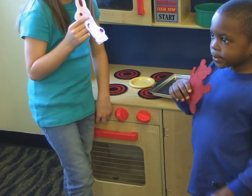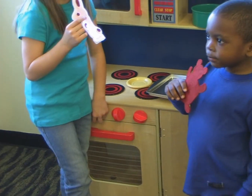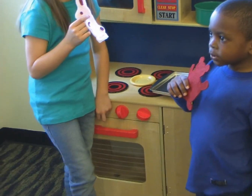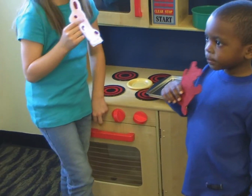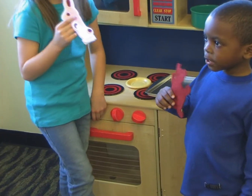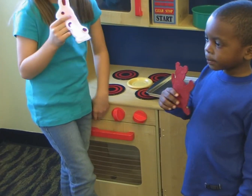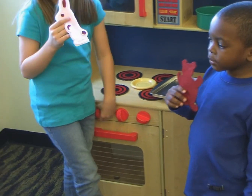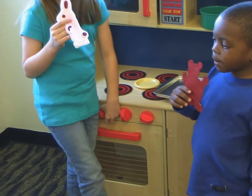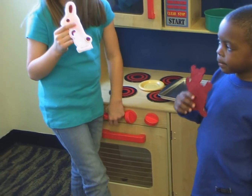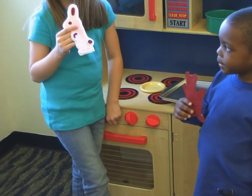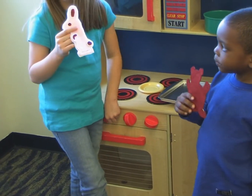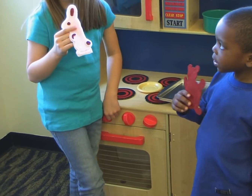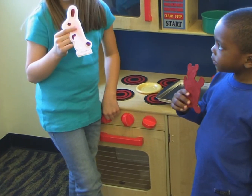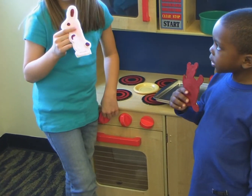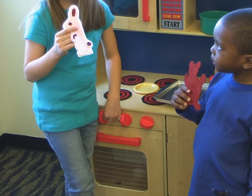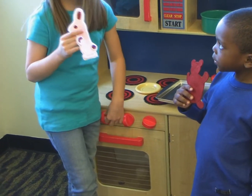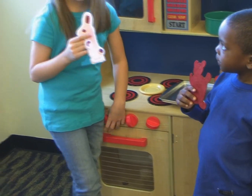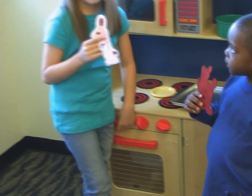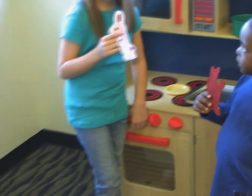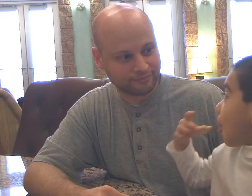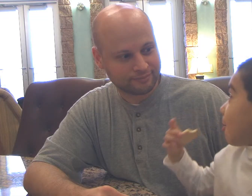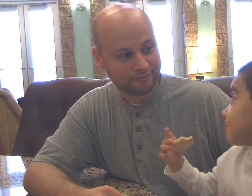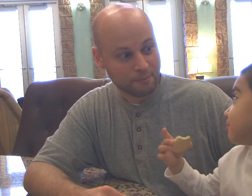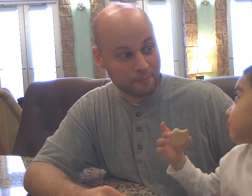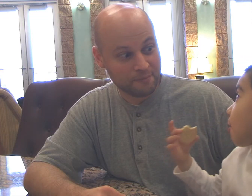eat, eat, eat, eat my